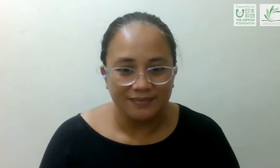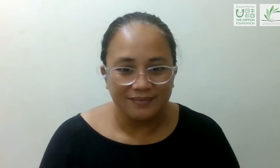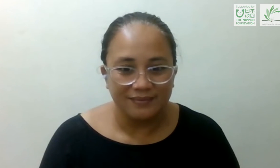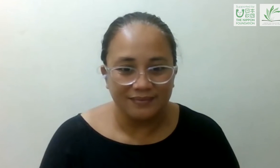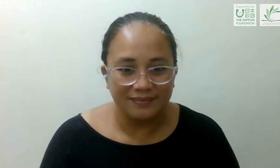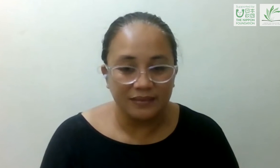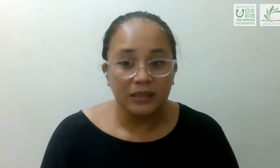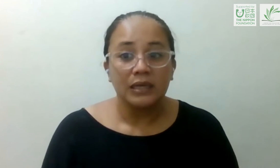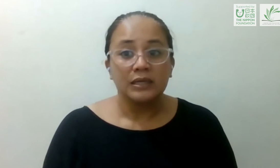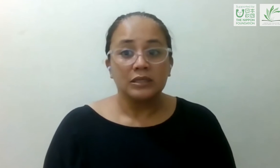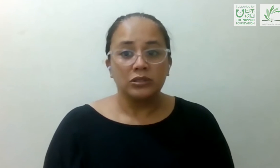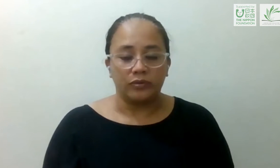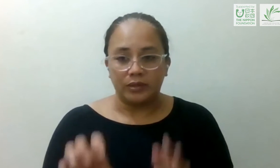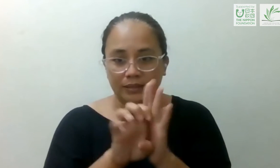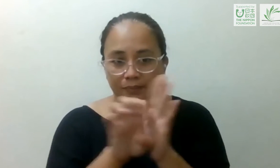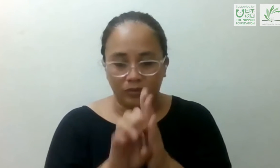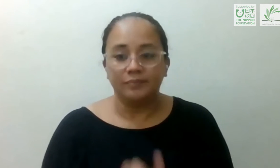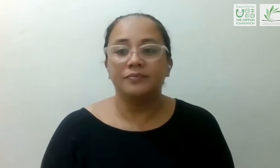So when you have something like